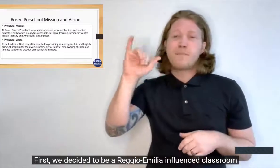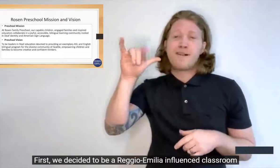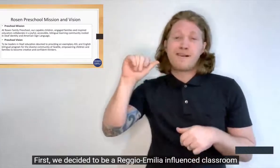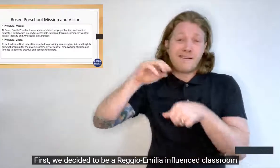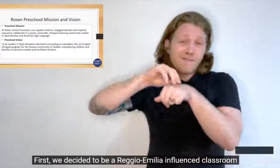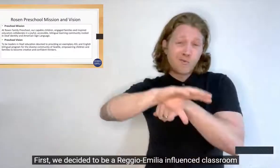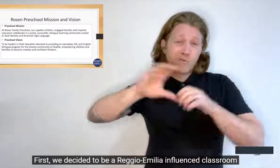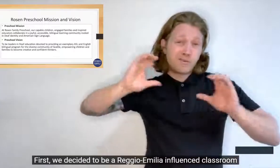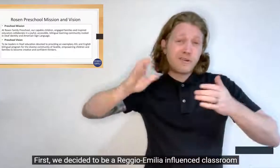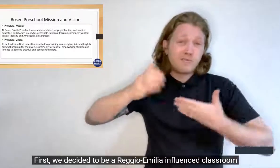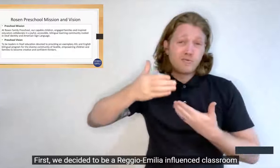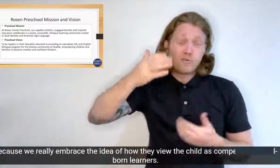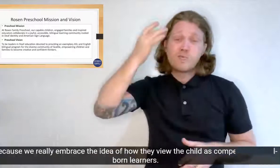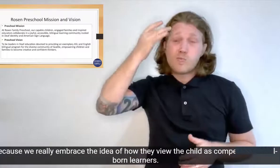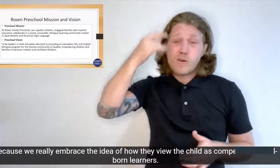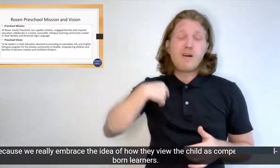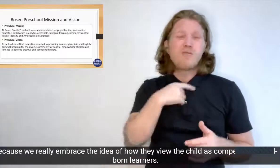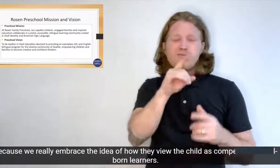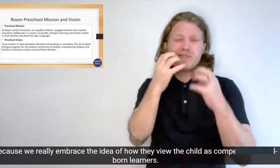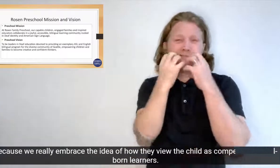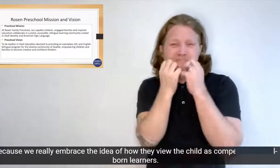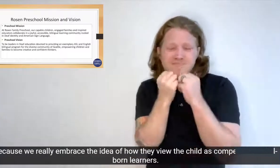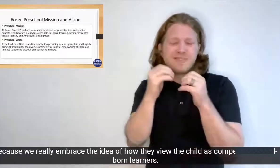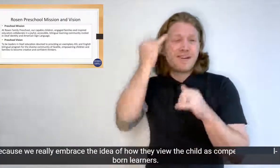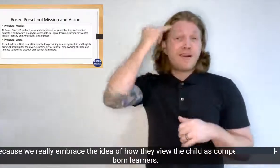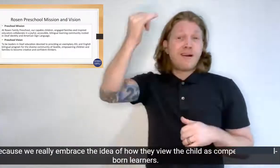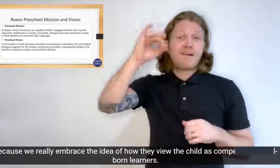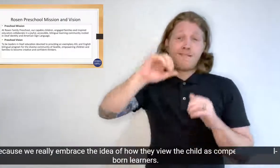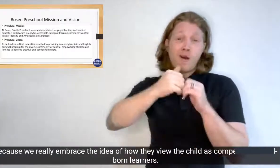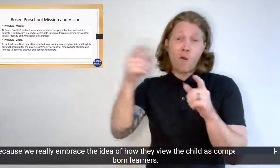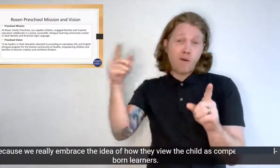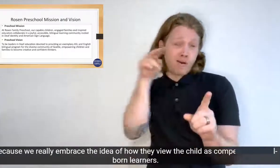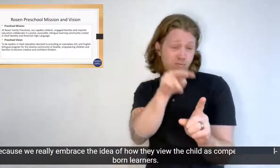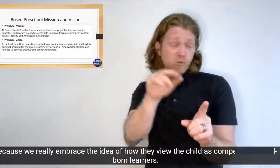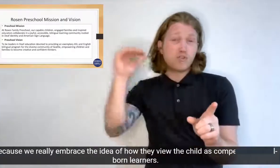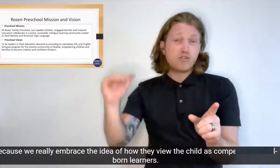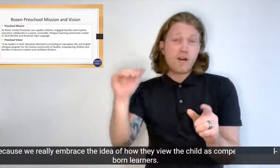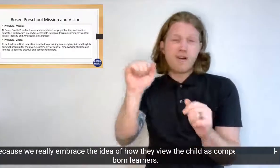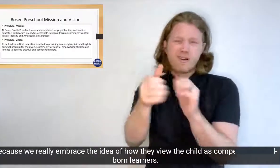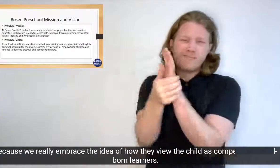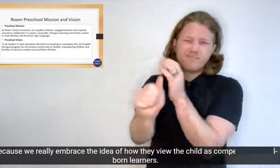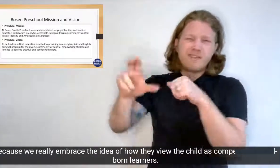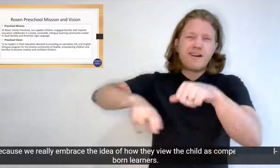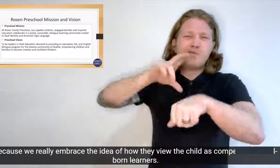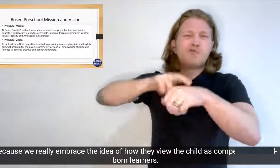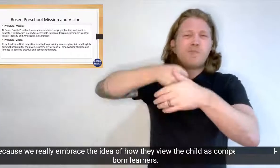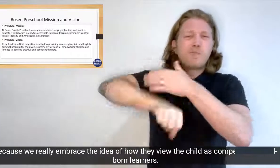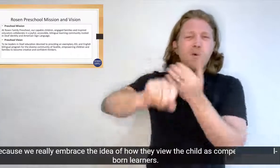be Reggio Emilia influenced in our classroom because we really embrace the idea of how they view the child as a competent,